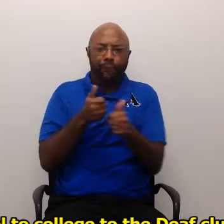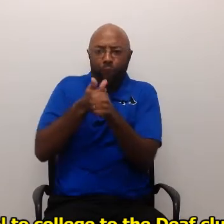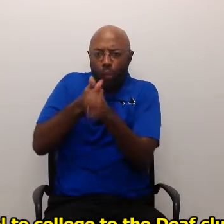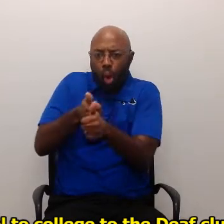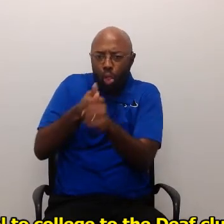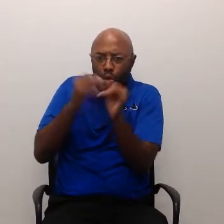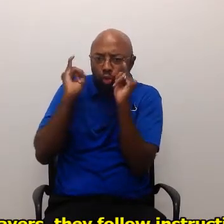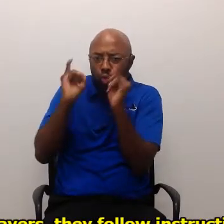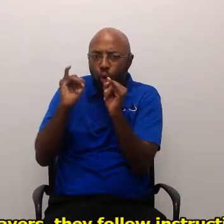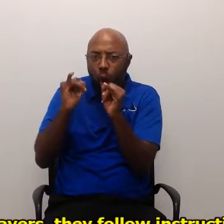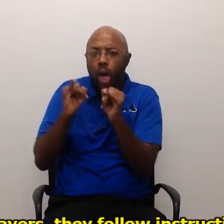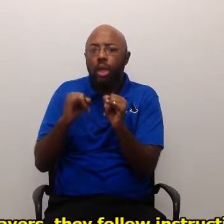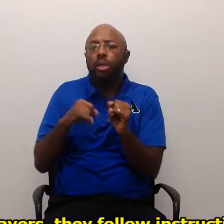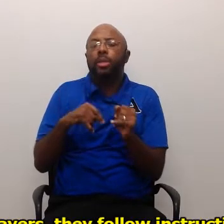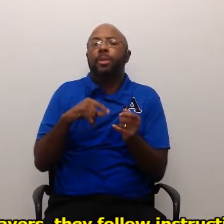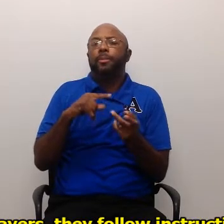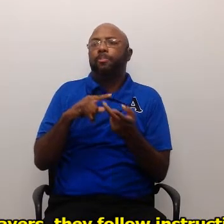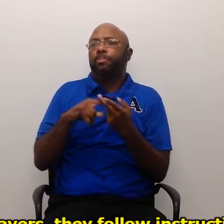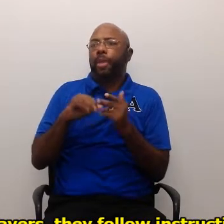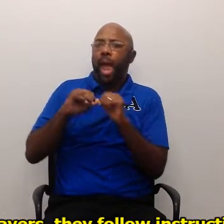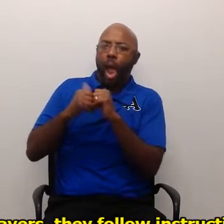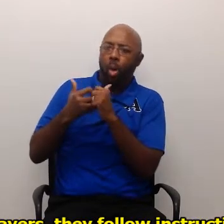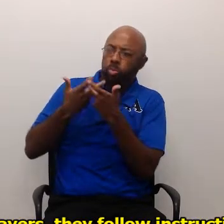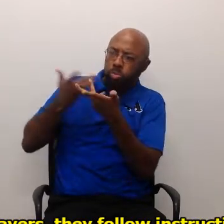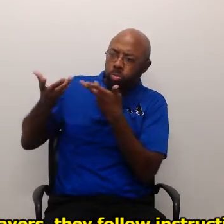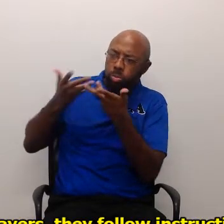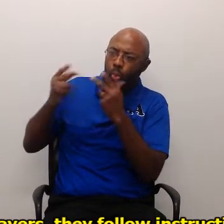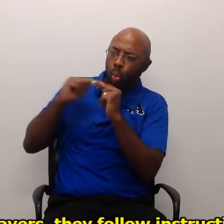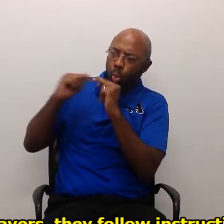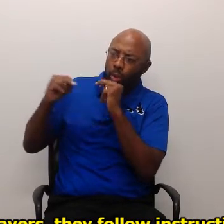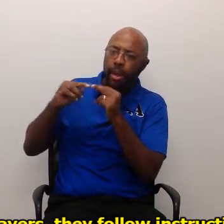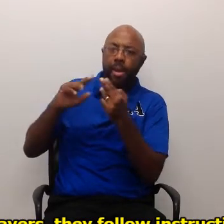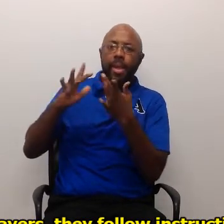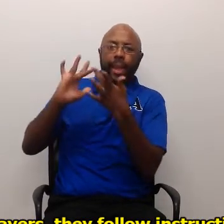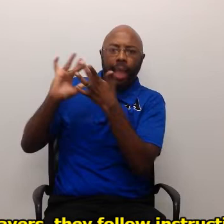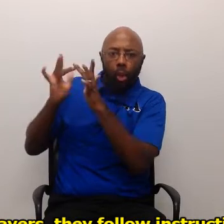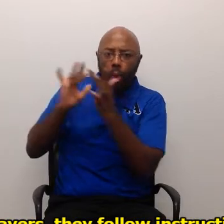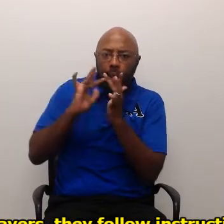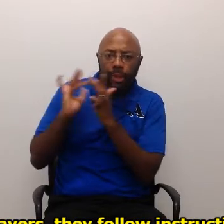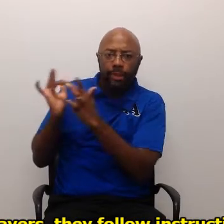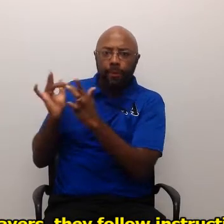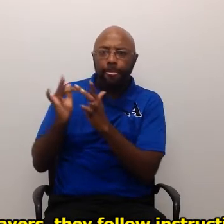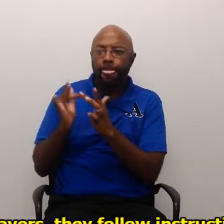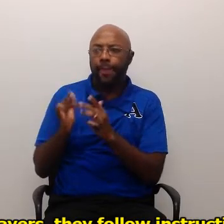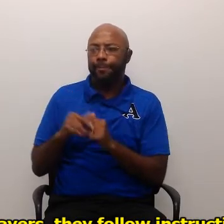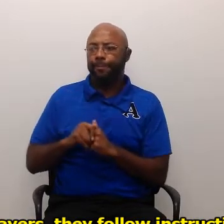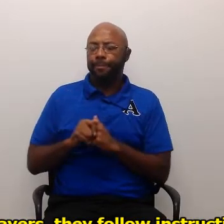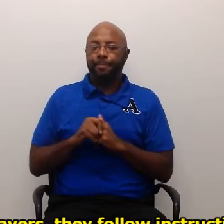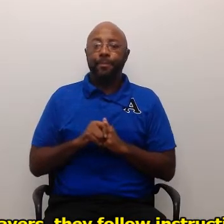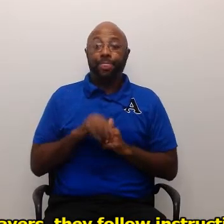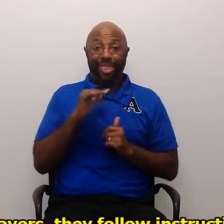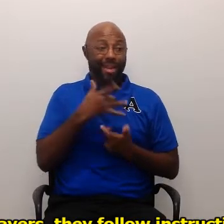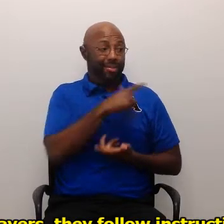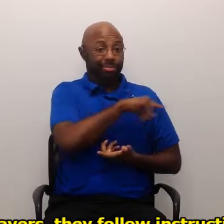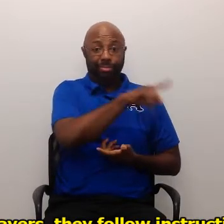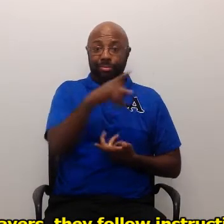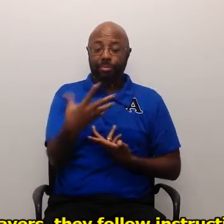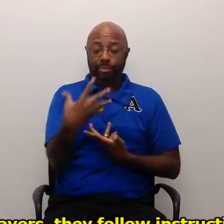time, they listen to the players, they follow instructions, they know how to network and how to work with